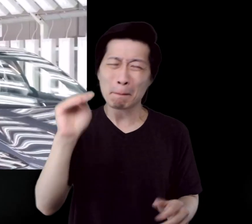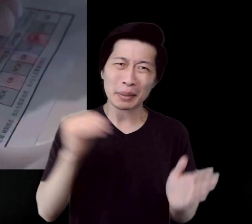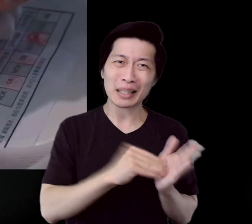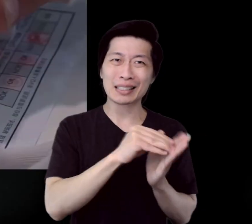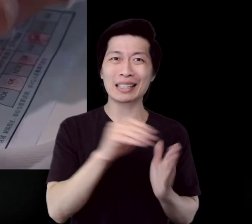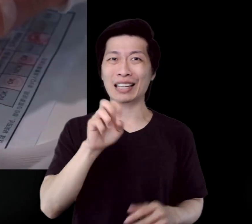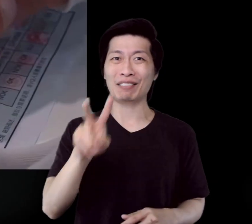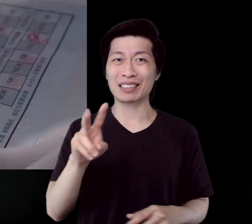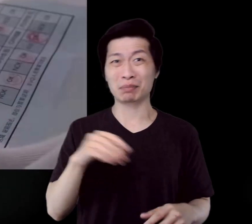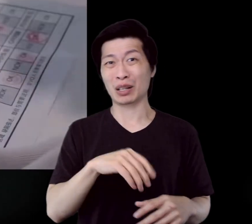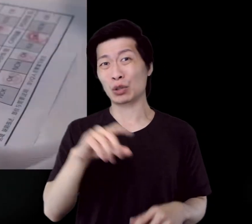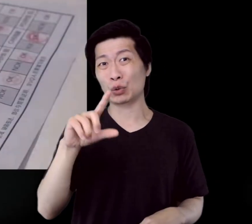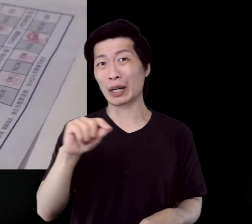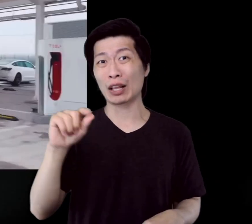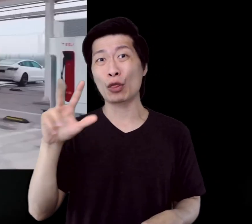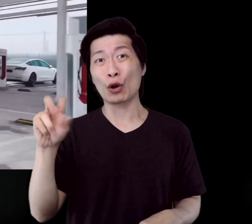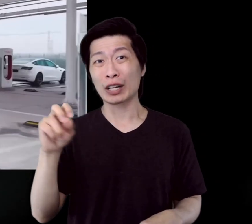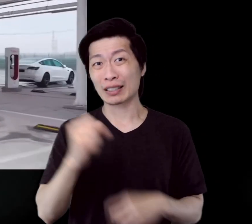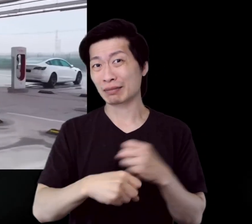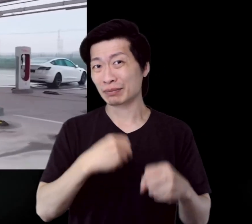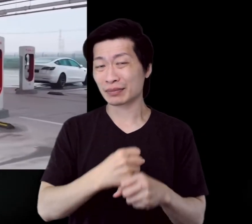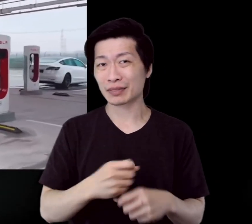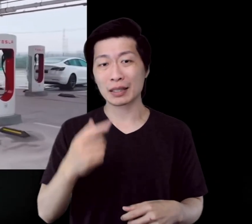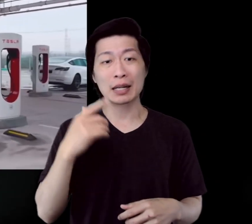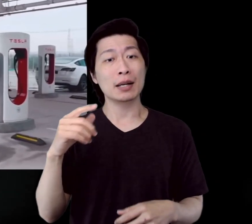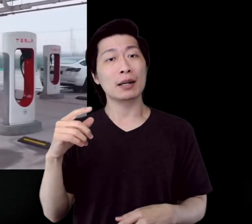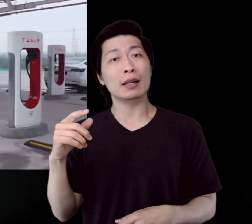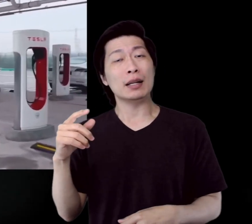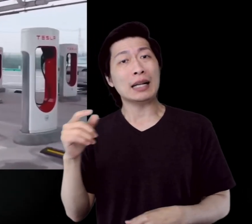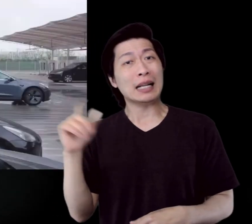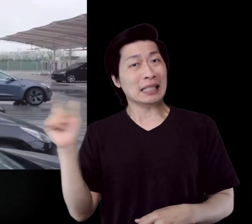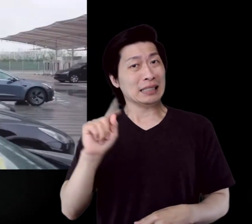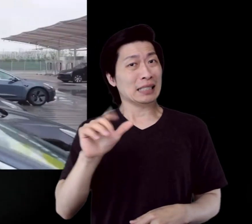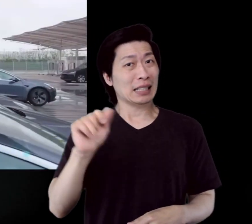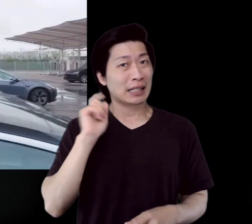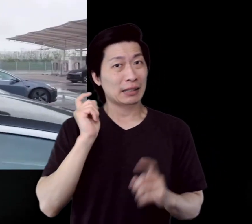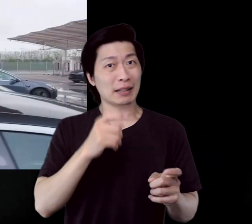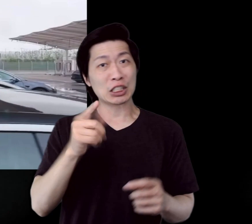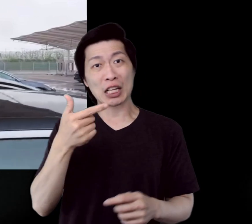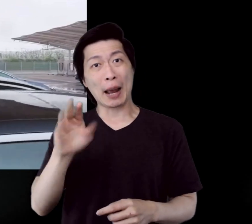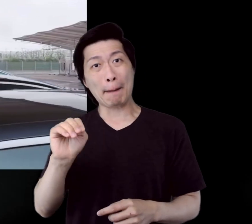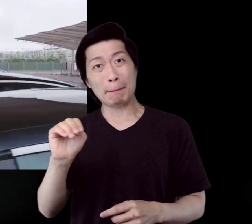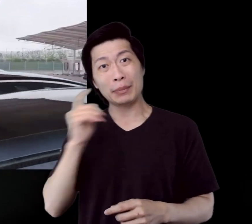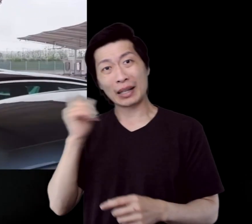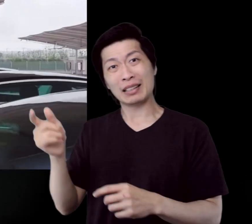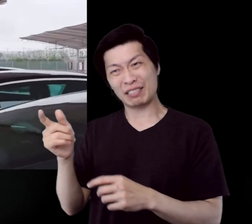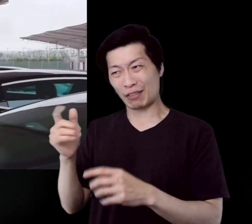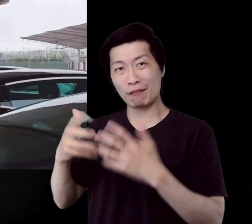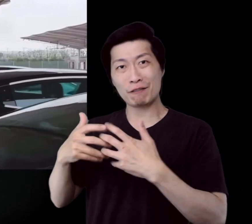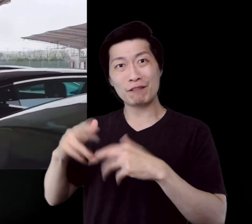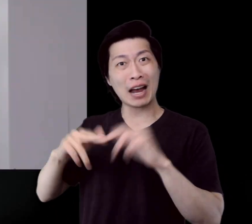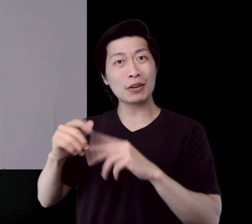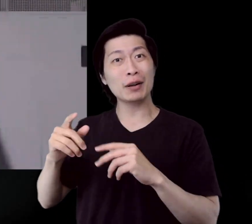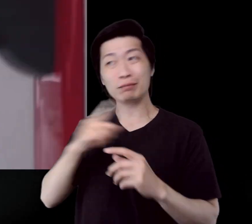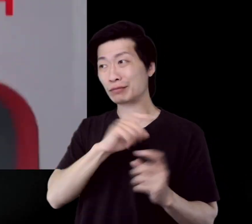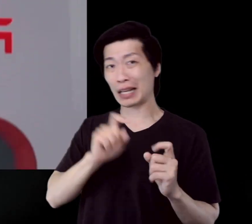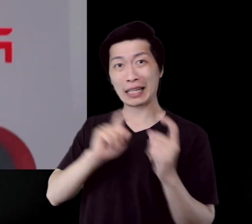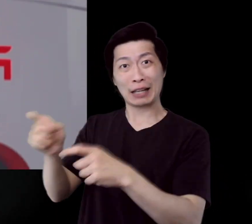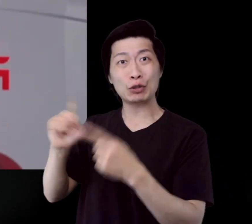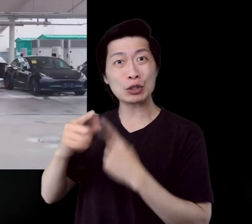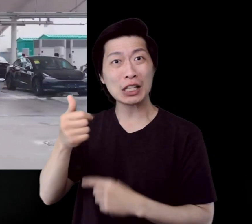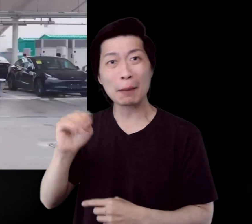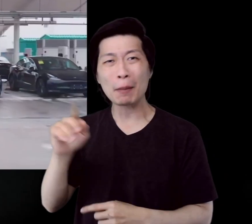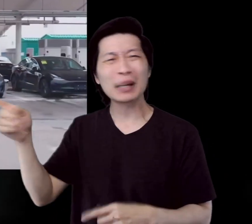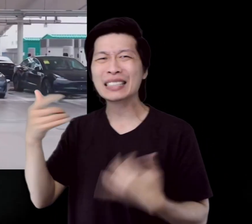2030. Like Sandy said in the interview, Tesla could give GM the Texas factory, but they will still not be able to do what Tesla